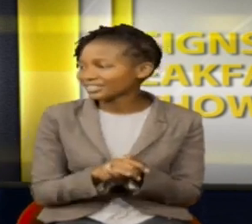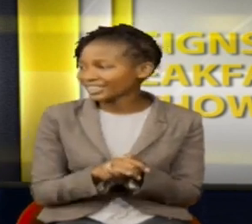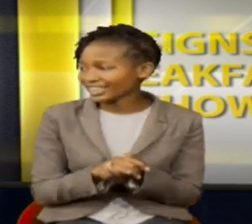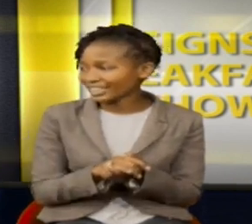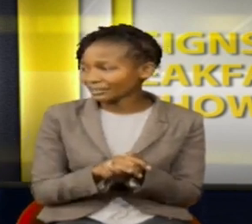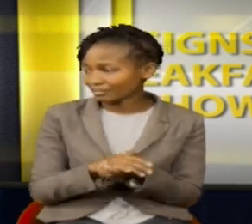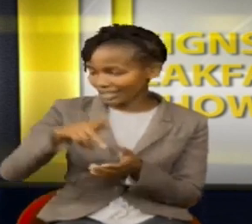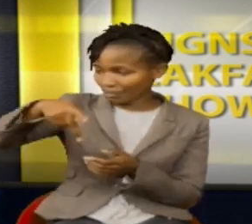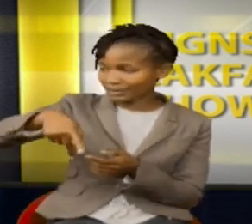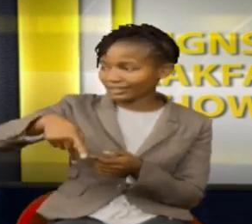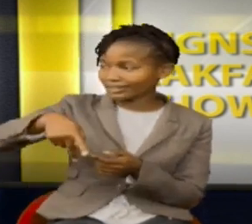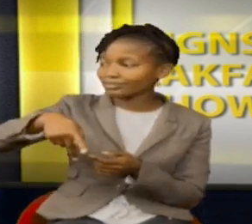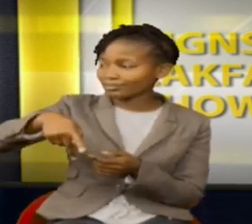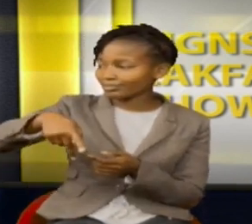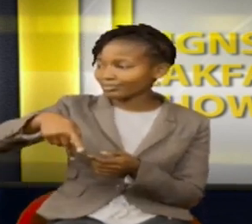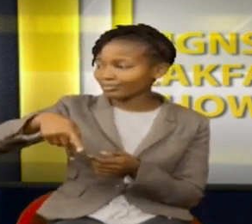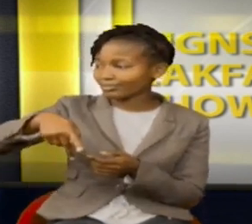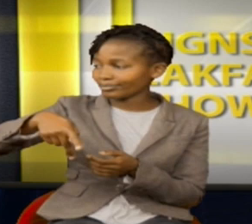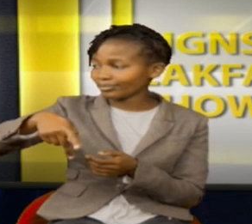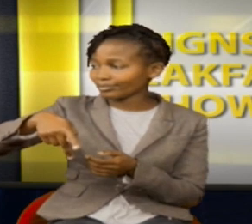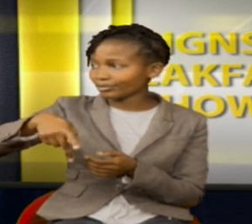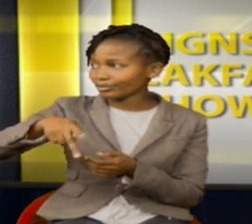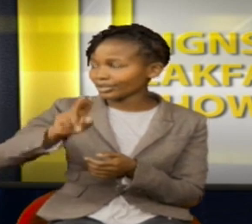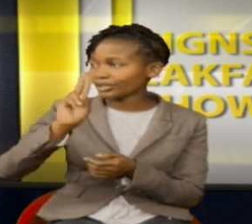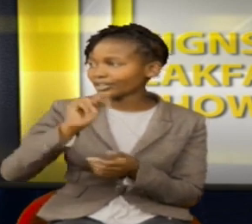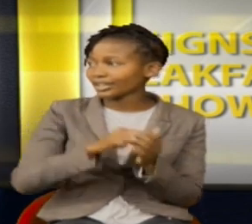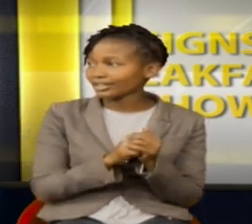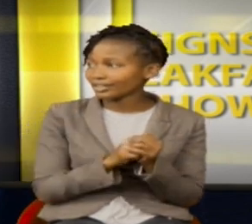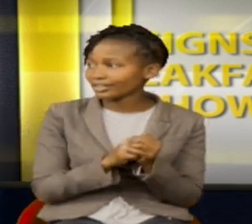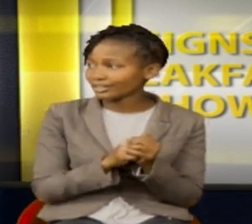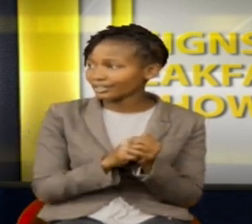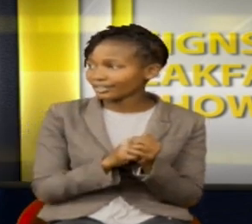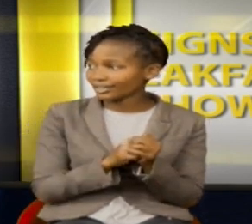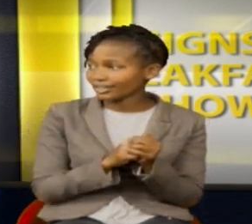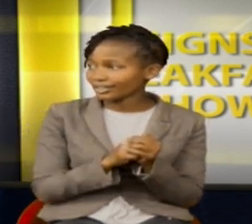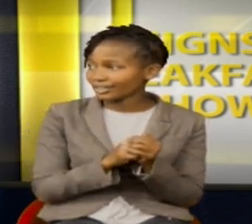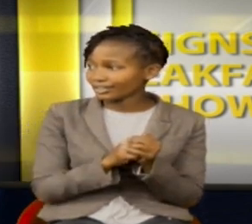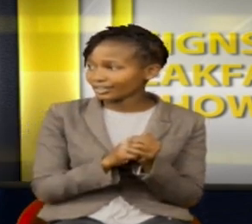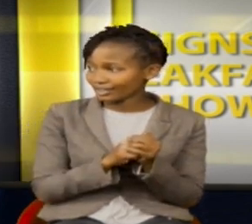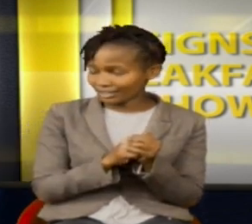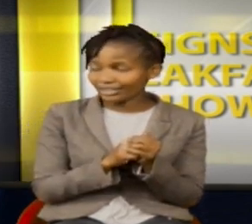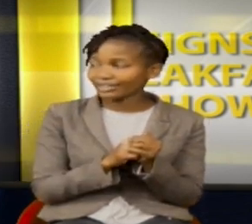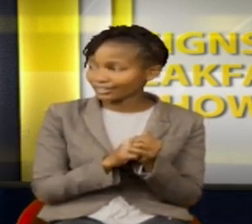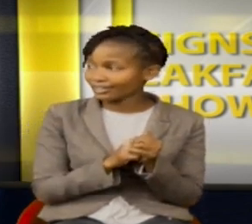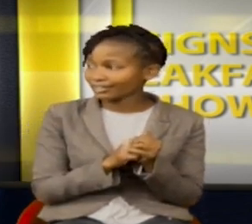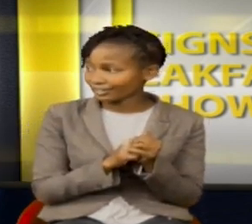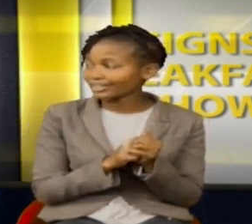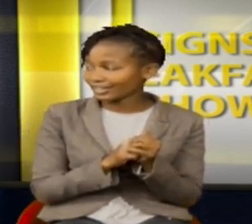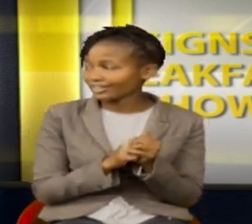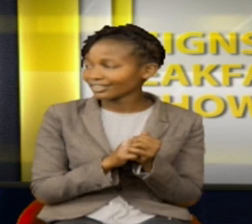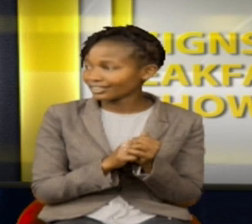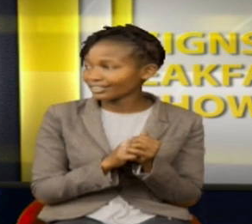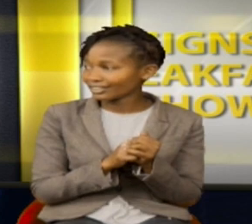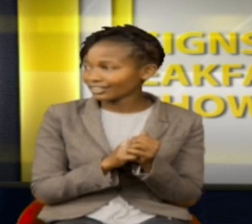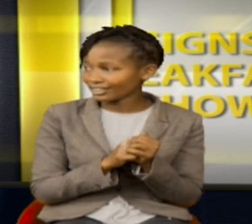P or something like this. Yeah. P. Yes. And then U. U. Yeah. And then N was. Yeah. Am I right?